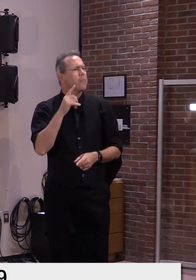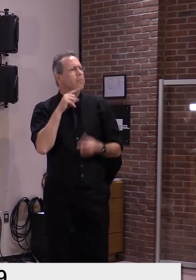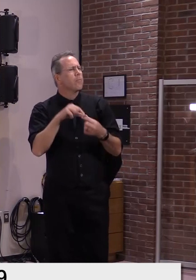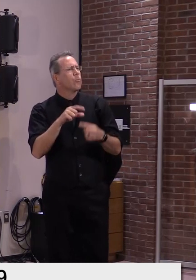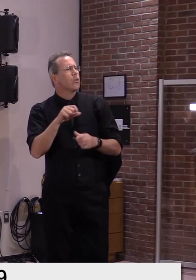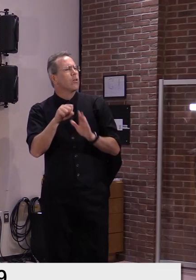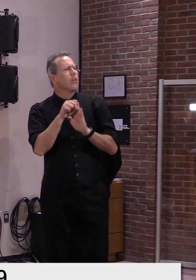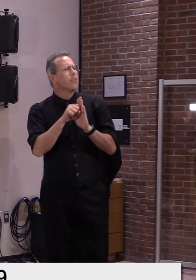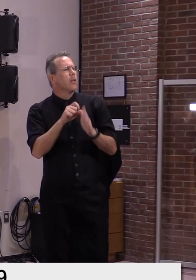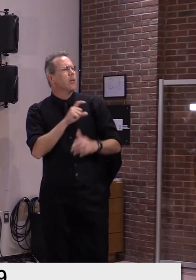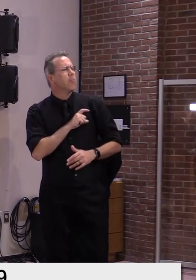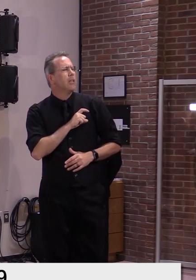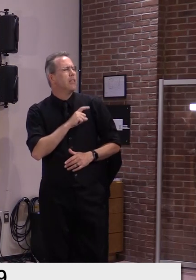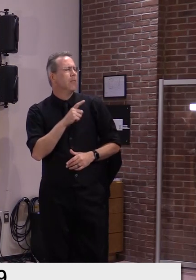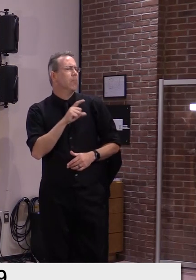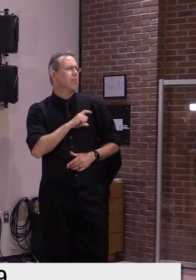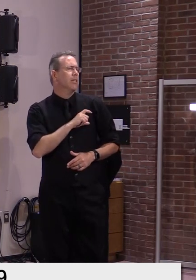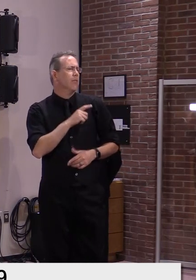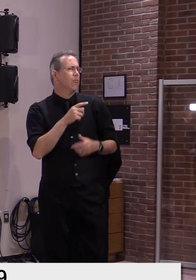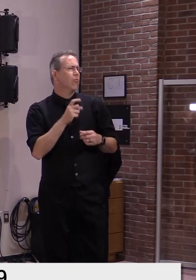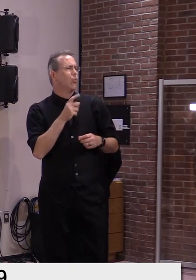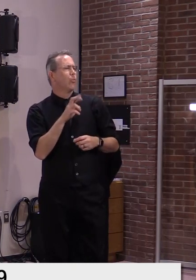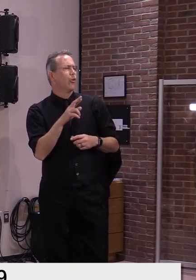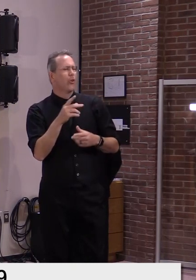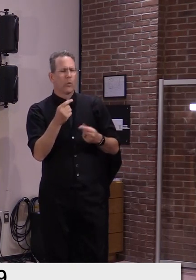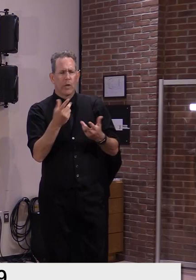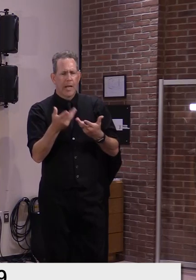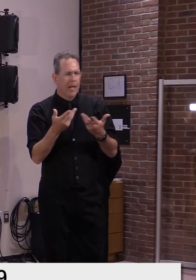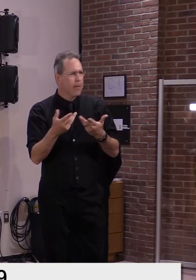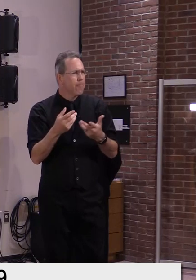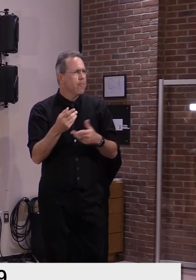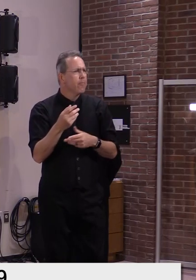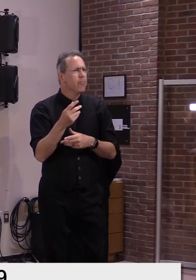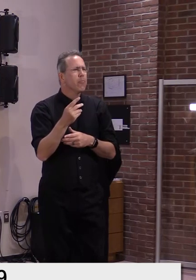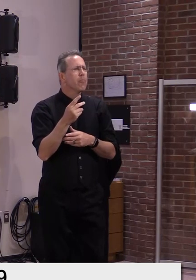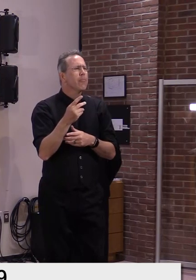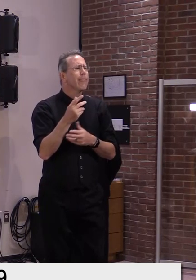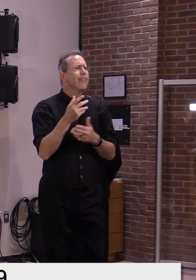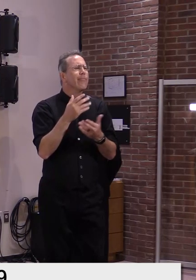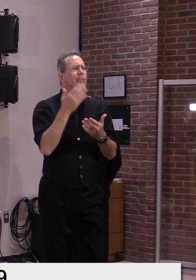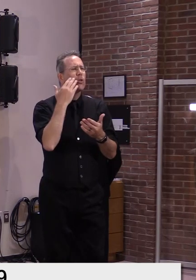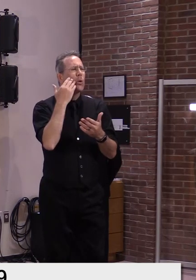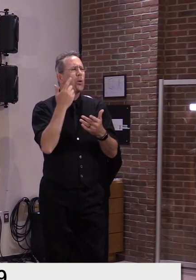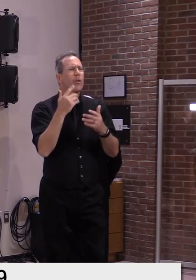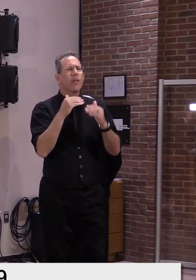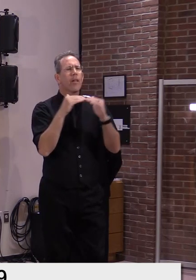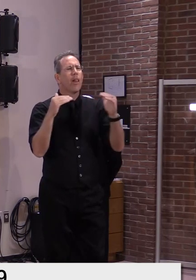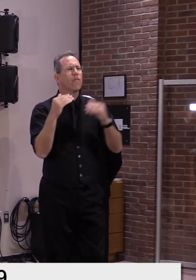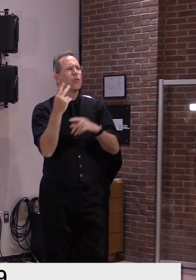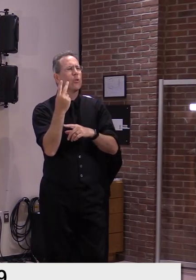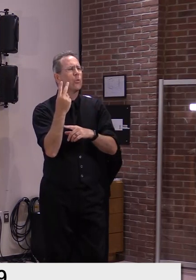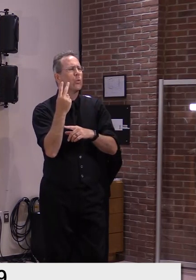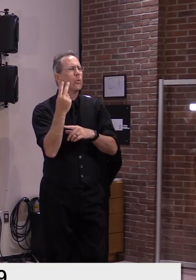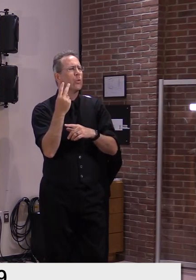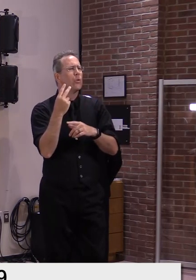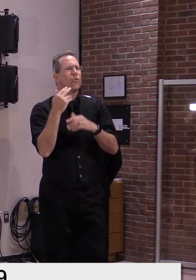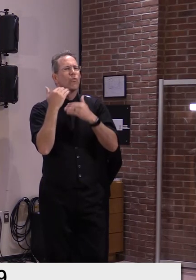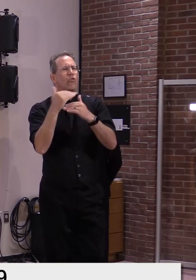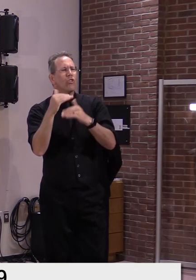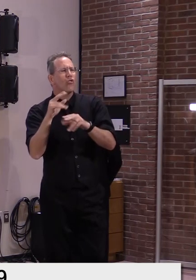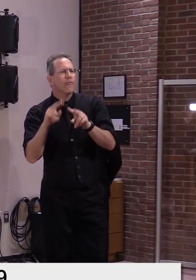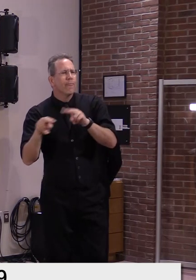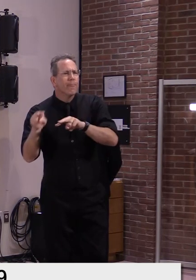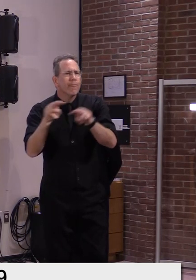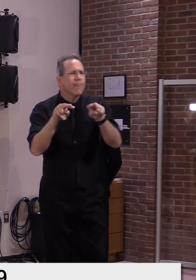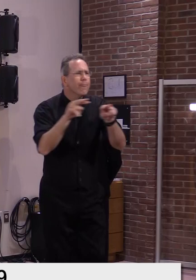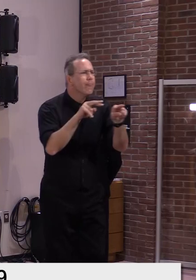they're what is called, I guess, level 2, which restricts responses to public complaints and limits their traffic stops on the Vermont